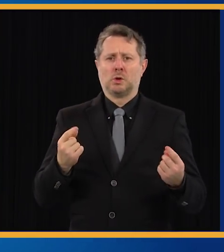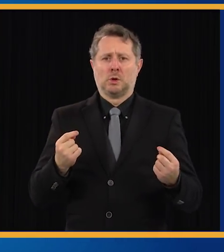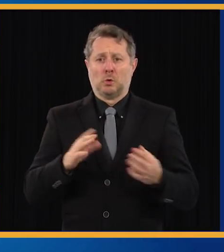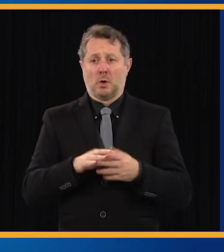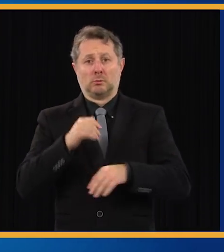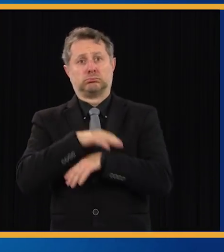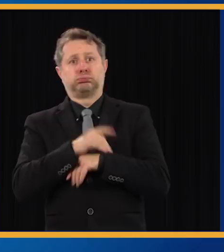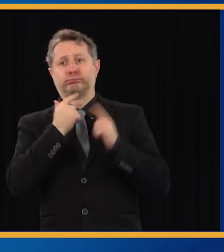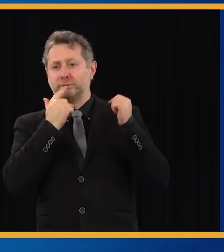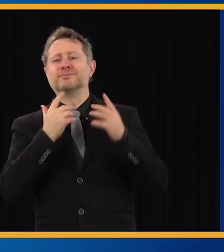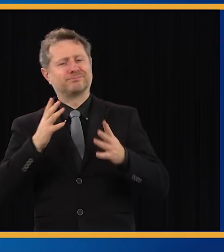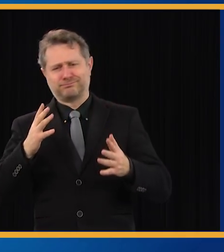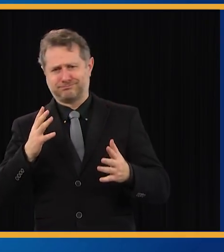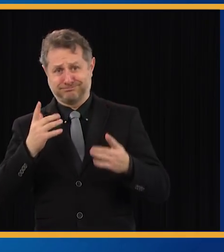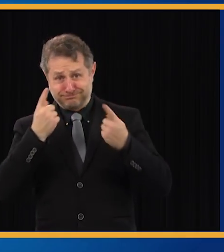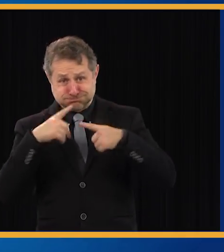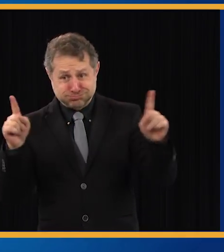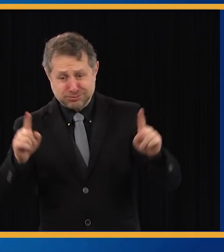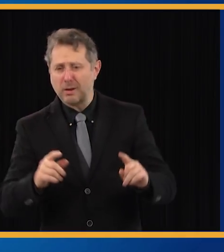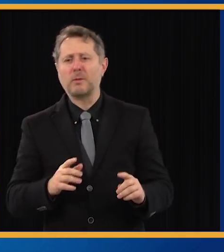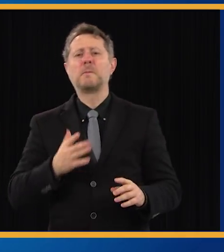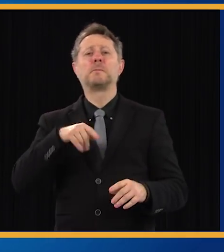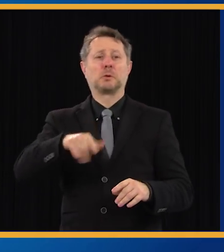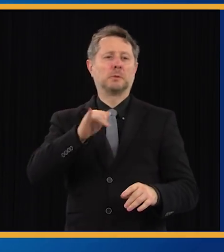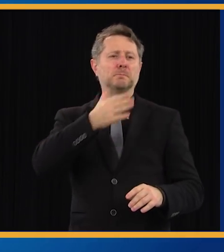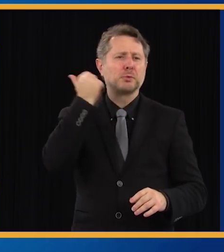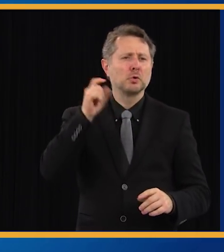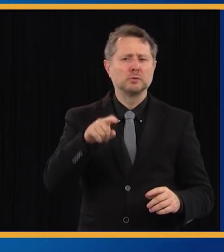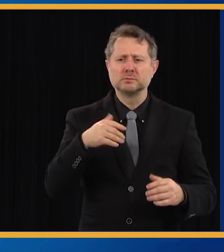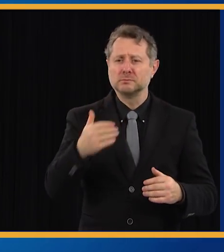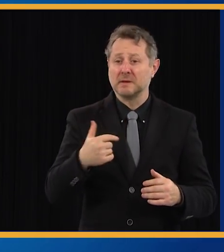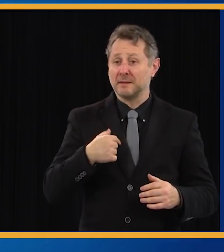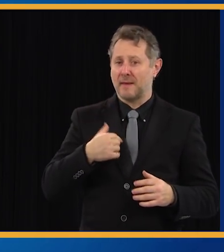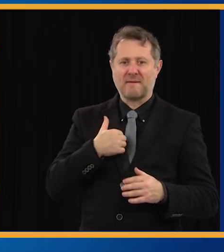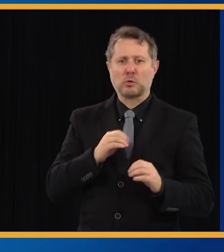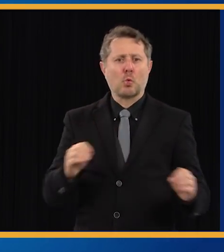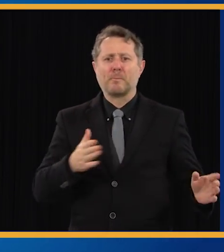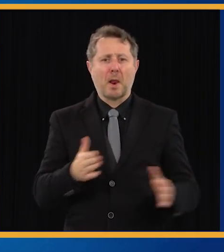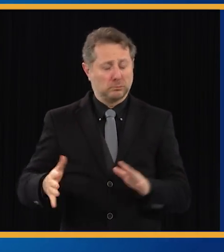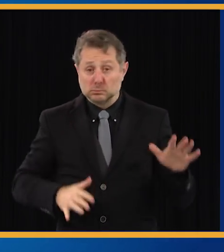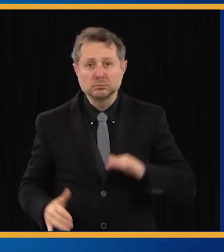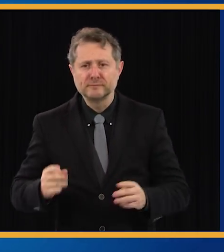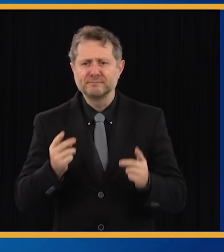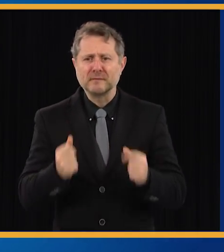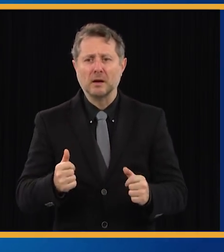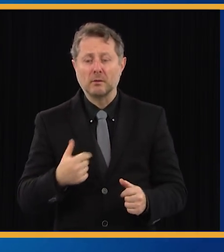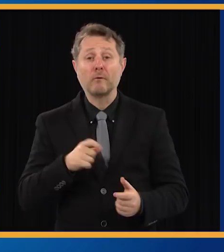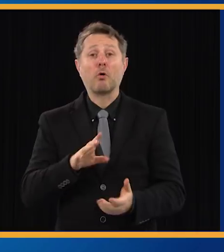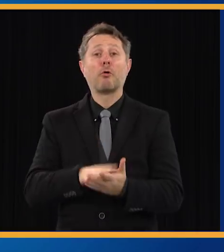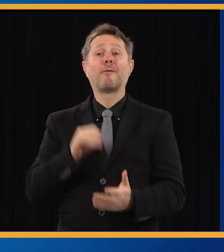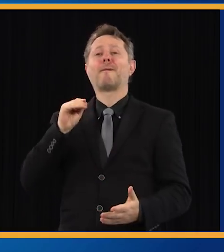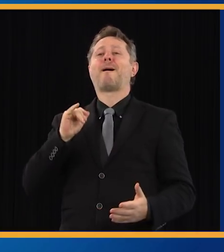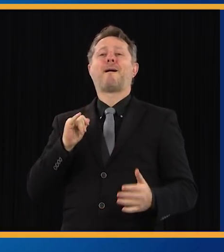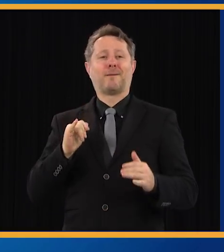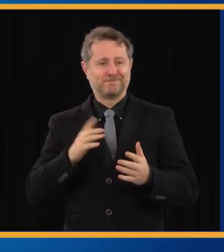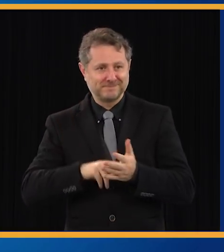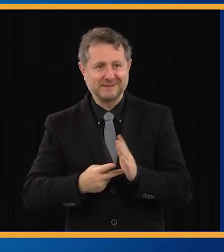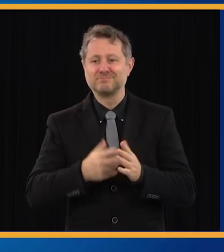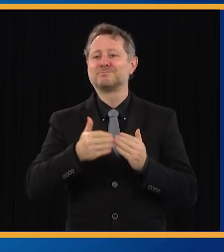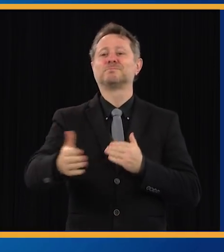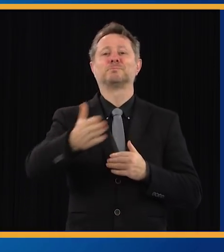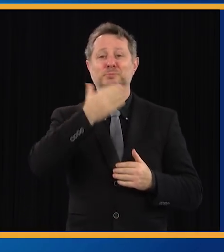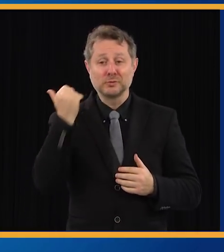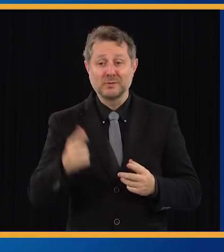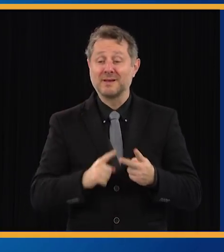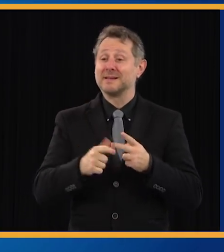well as it could have gone. We didn't have any notice, but let's learn the lessons. Let's do better. Telemedicine showed great